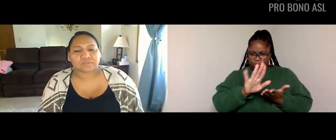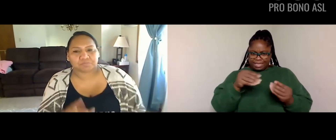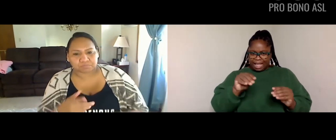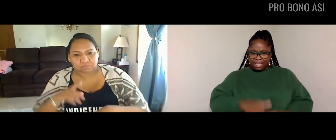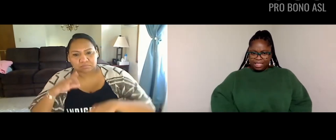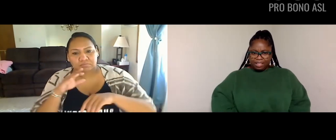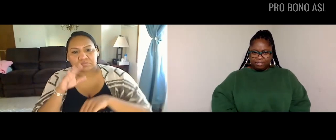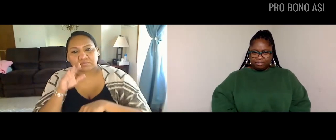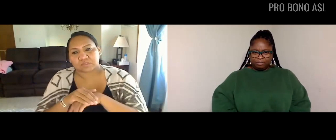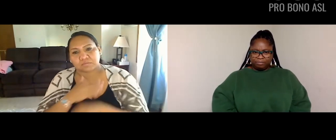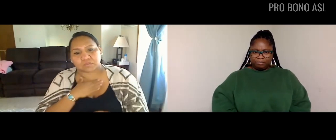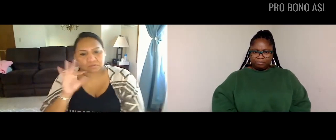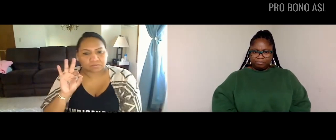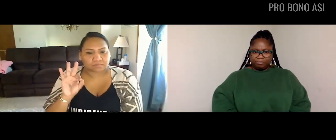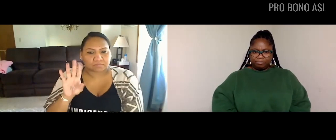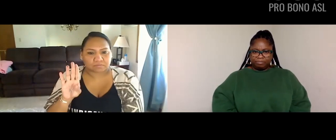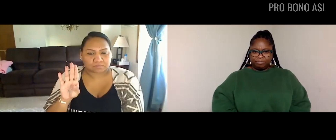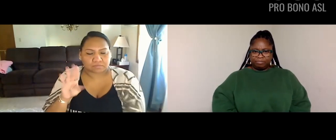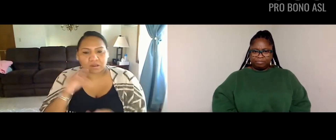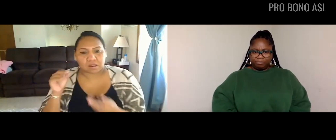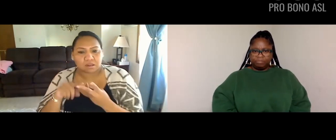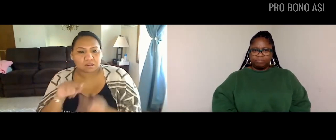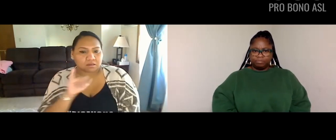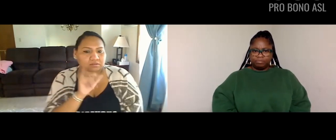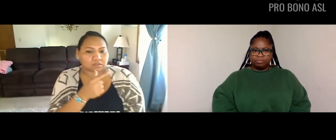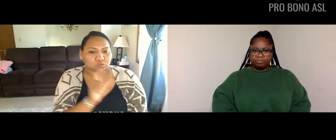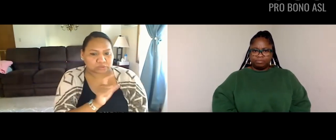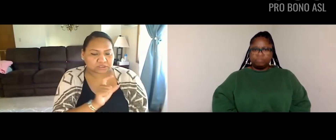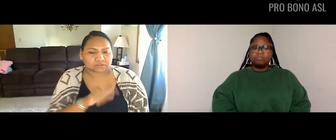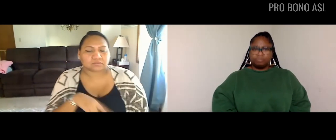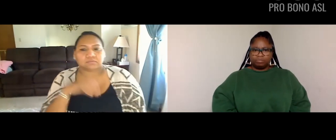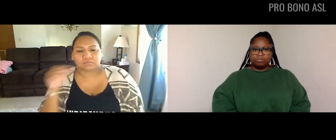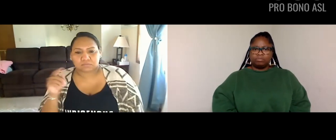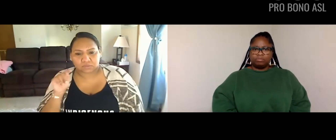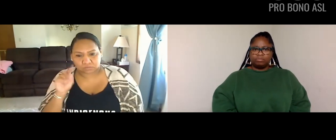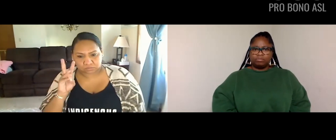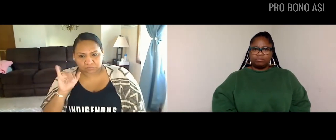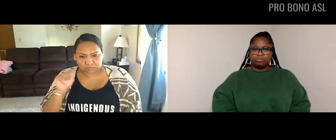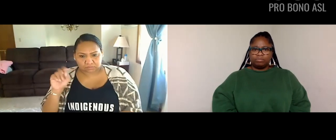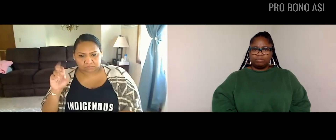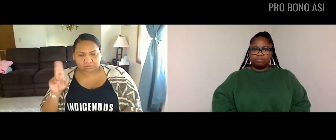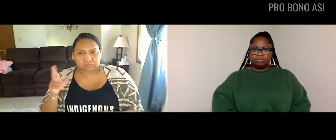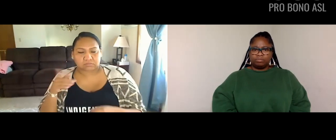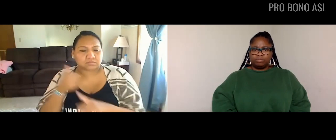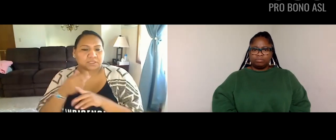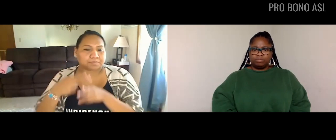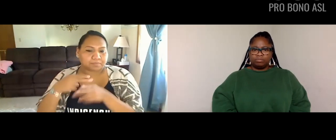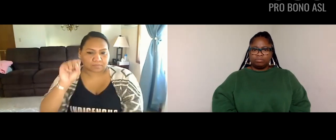events that I was talking about. Where can we find more information about where you sell your beadwork? On my